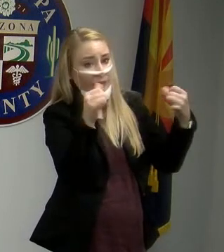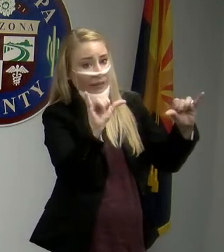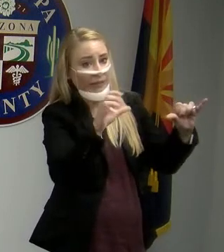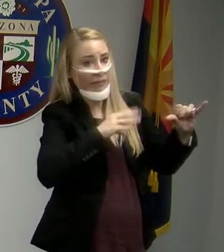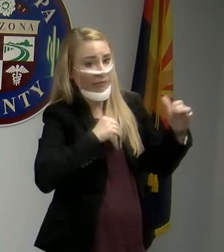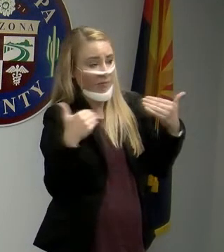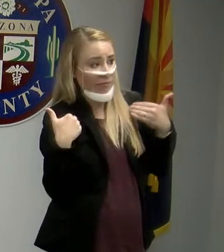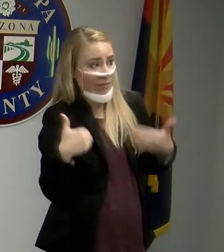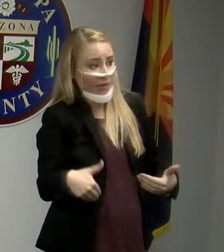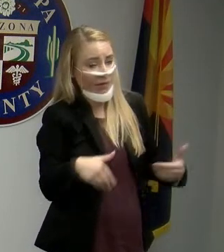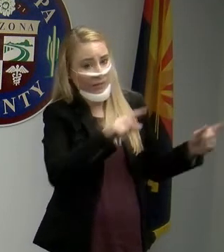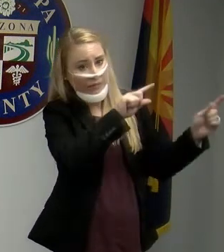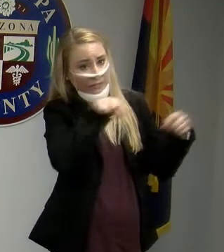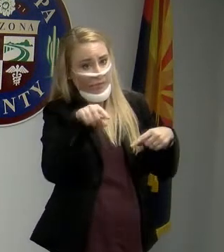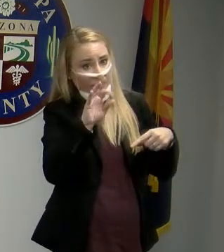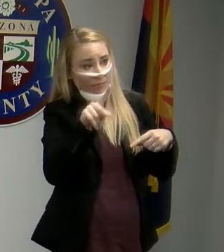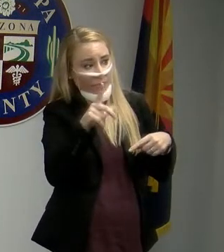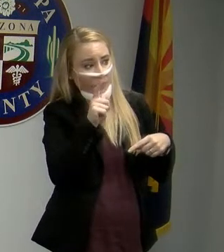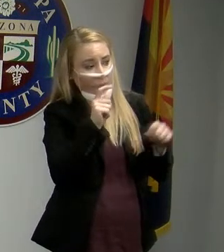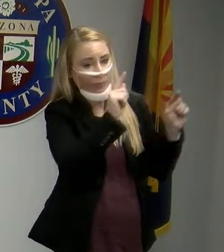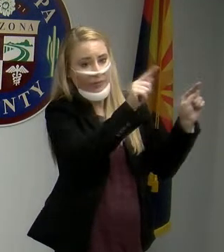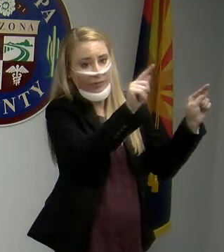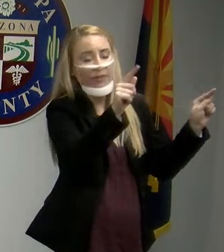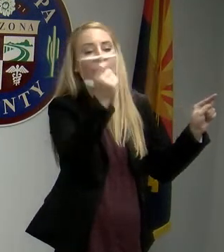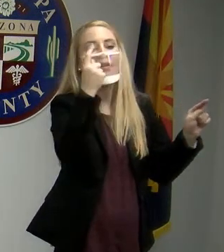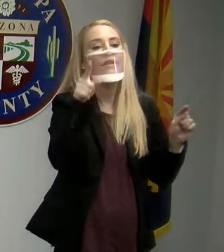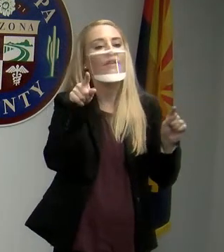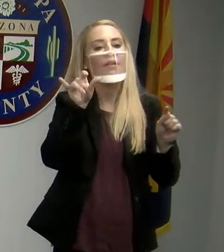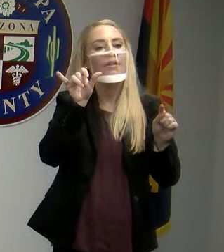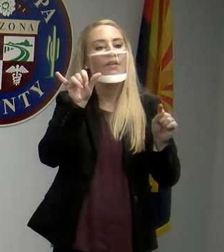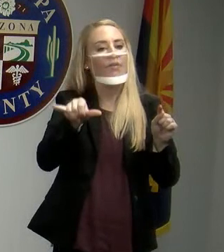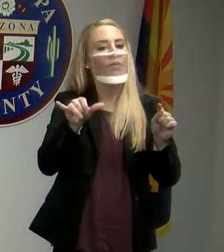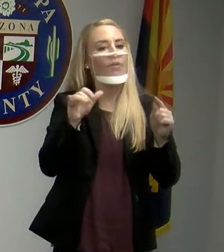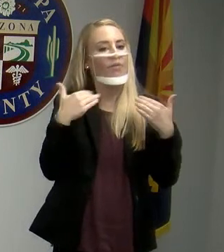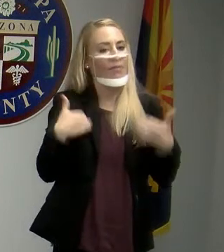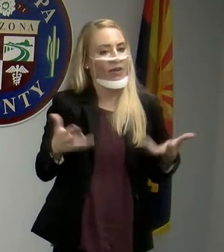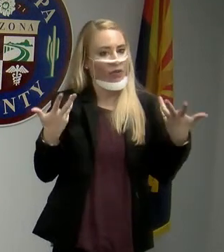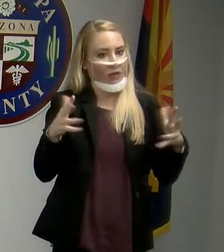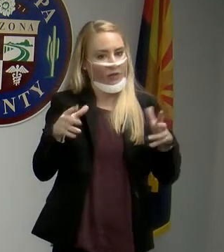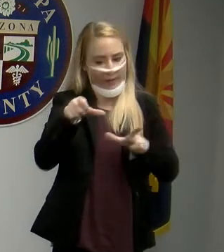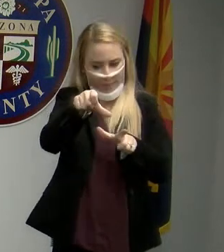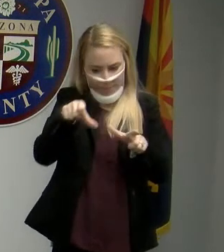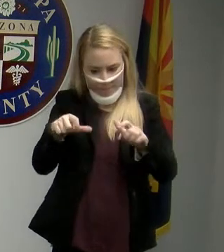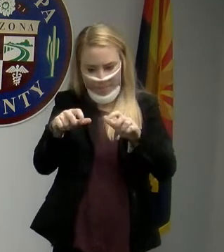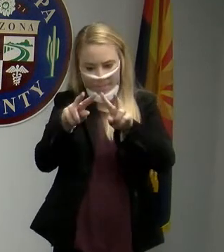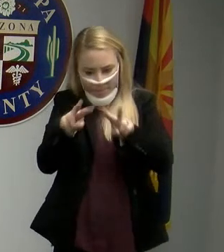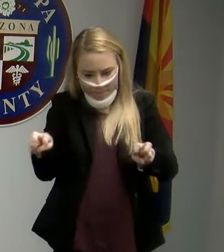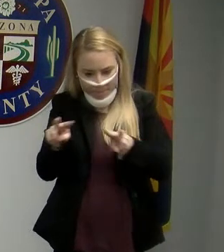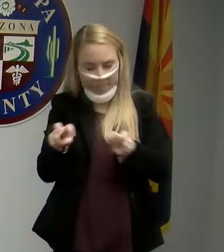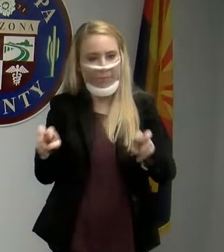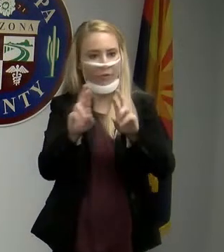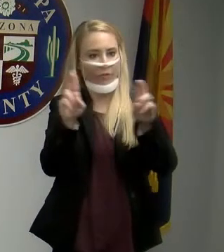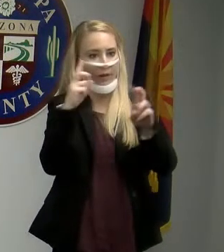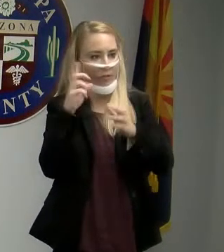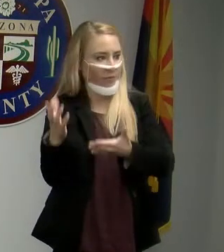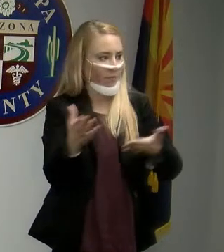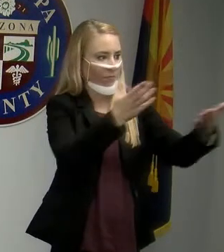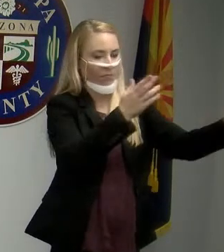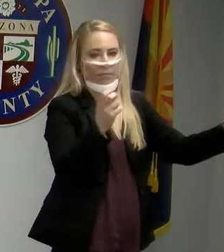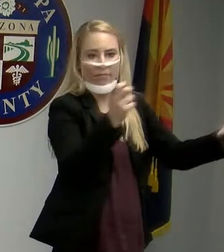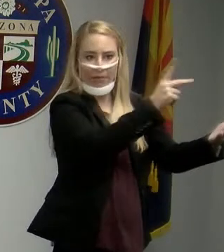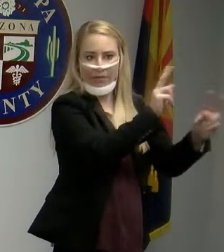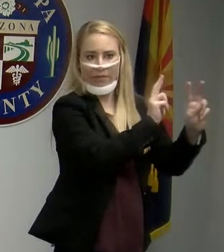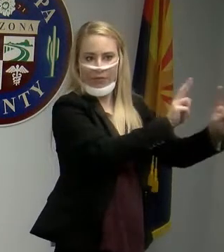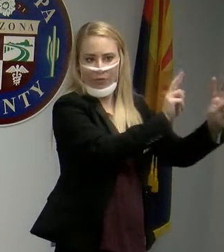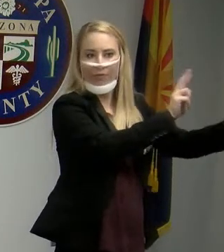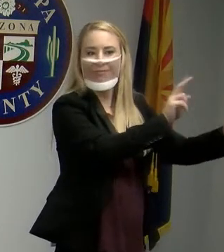from our Office of Medical Examiner. Those were bodies that had already been examined and were ready for final disposition, and that happens through a